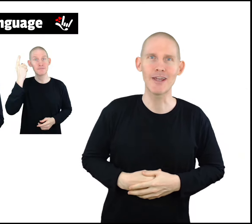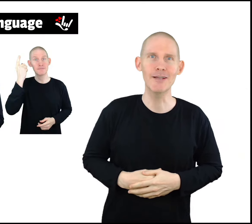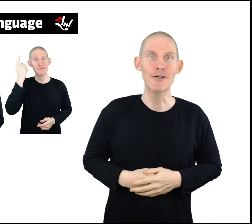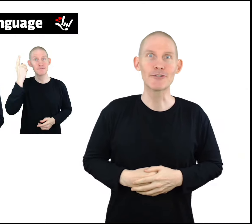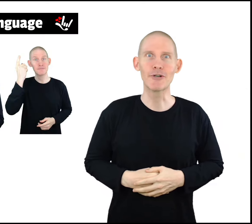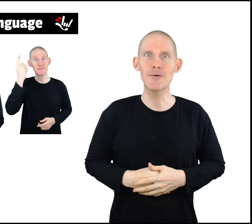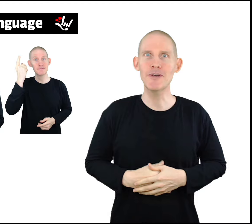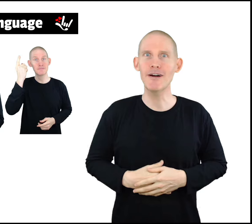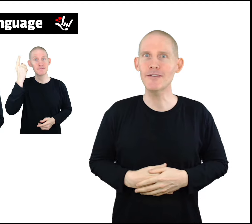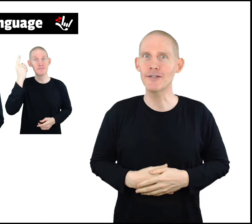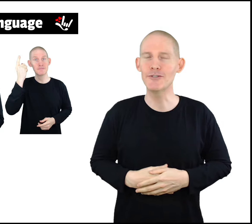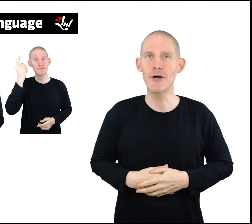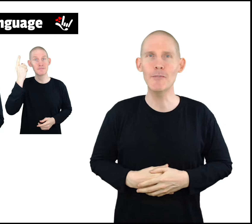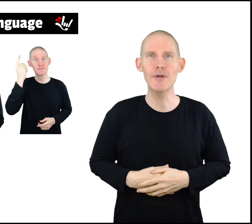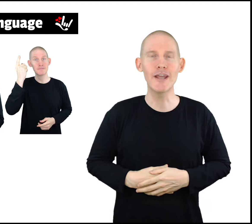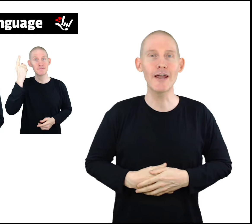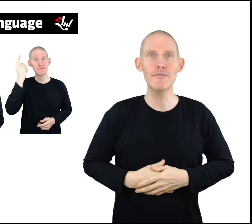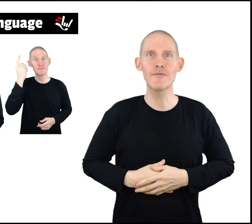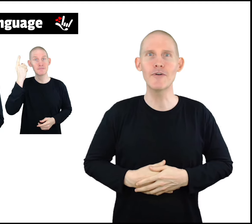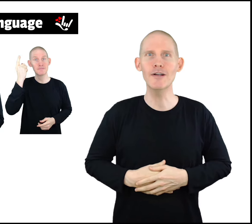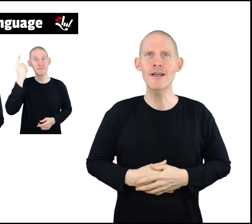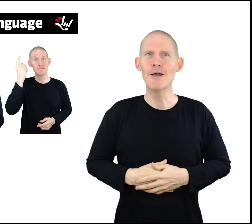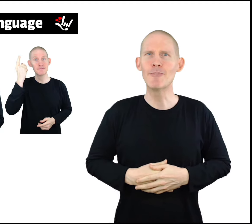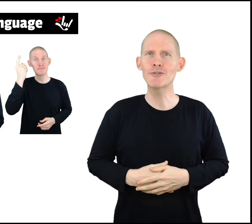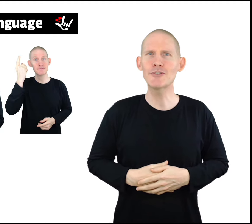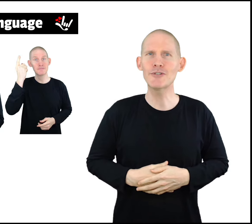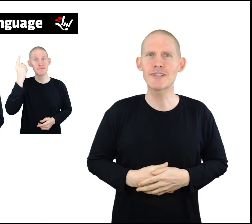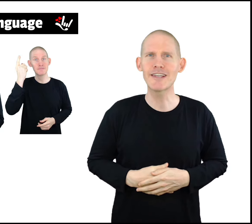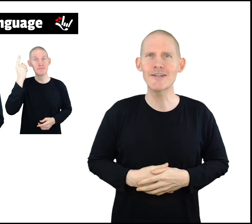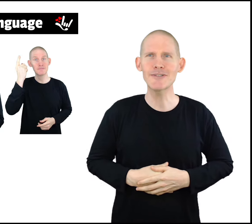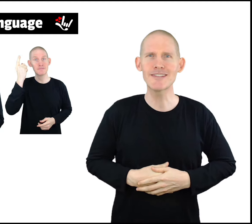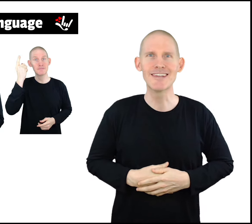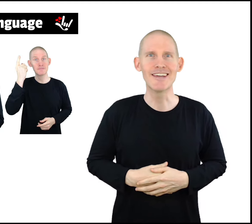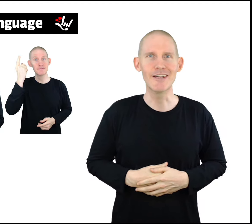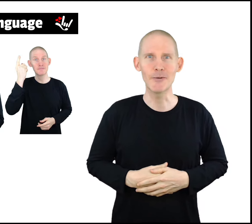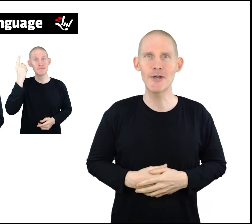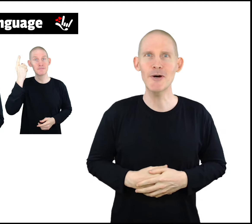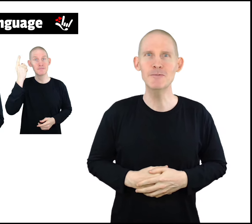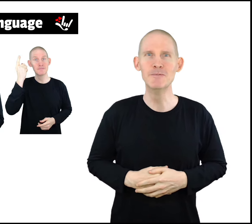Okay, so here we are. Let's jump in, have fun, boost your skills. Here we go.